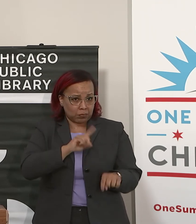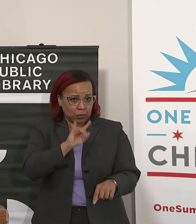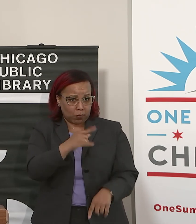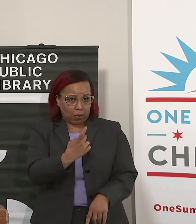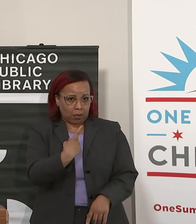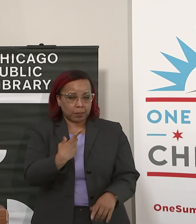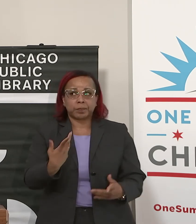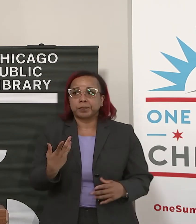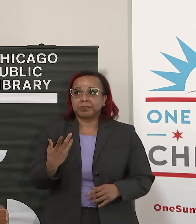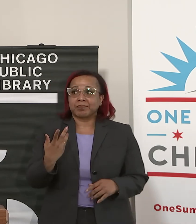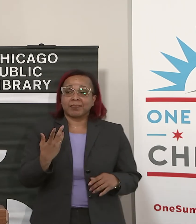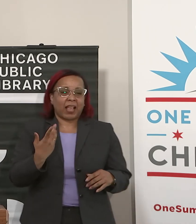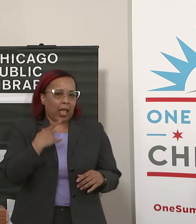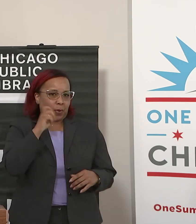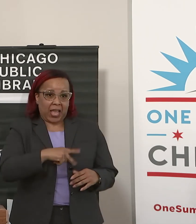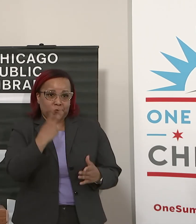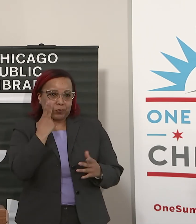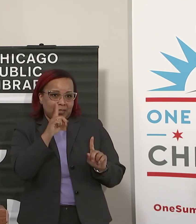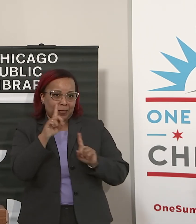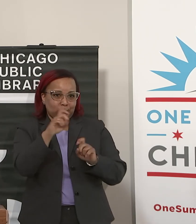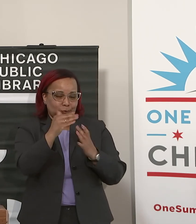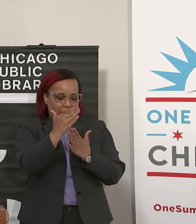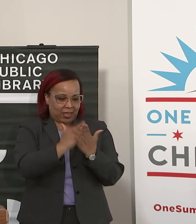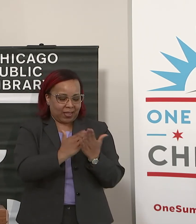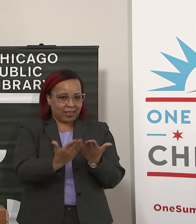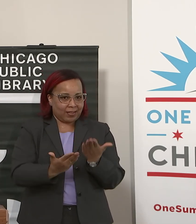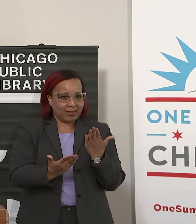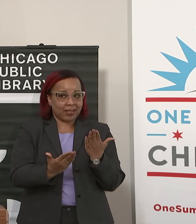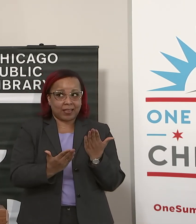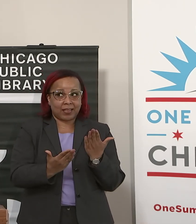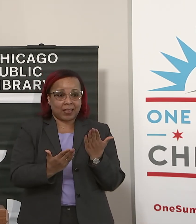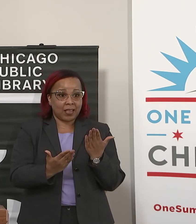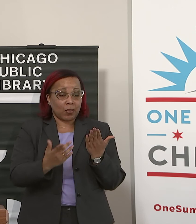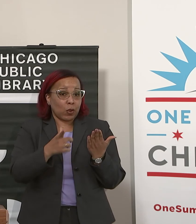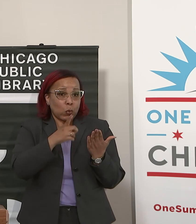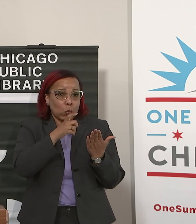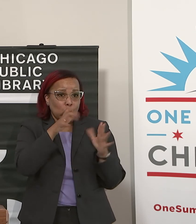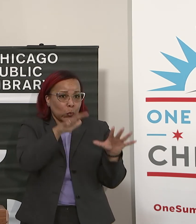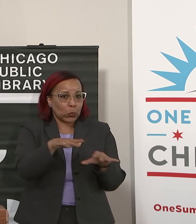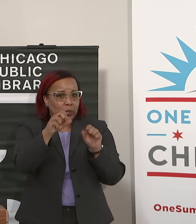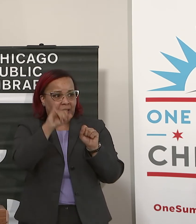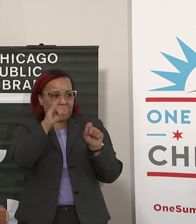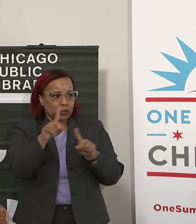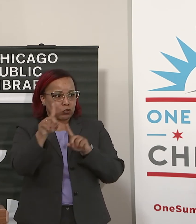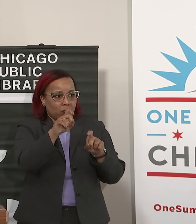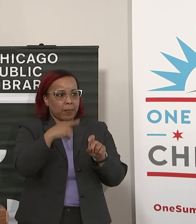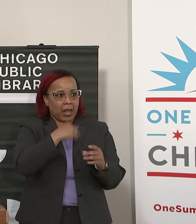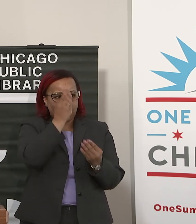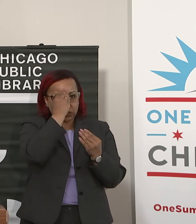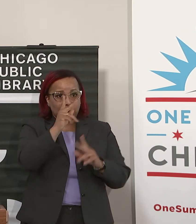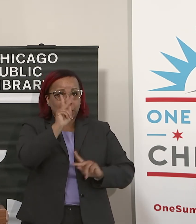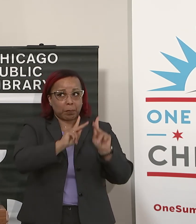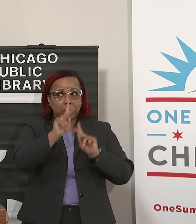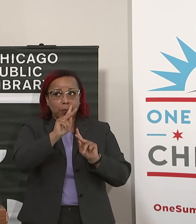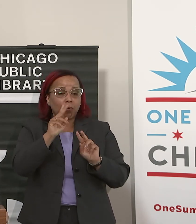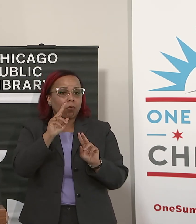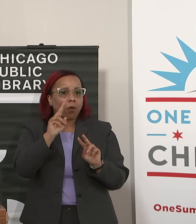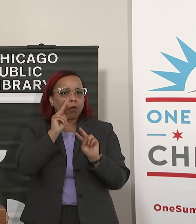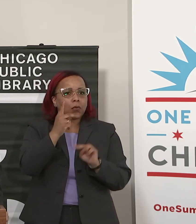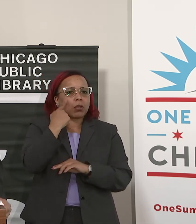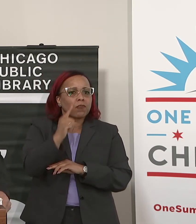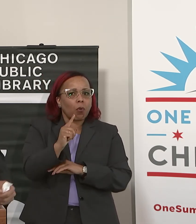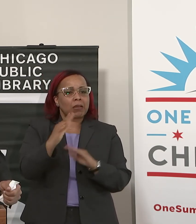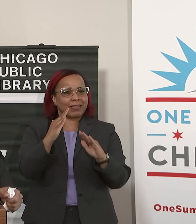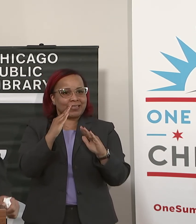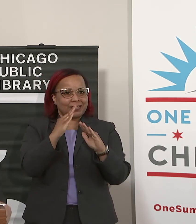that? Well, again, I would have to see the survey and who did the survey, but I will tell you that people are looking for